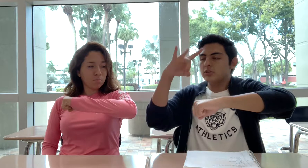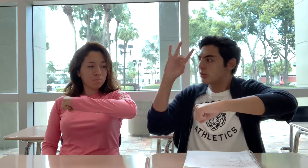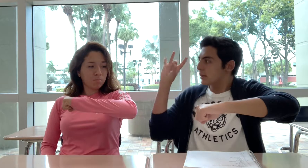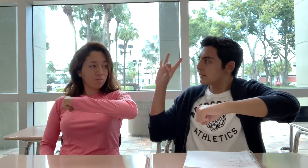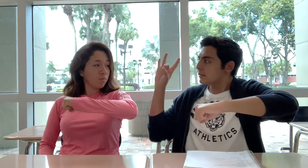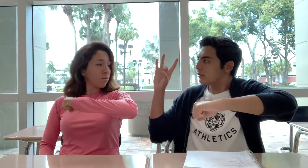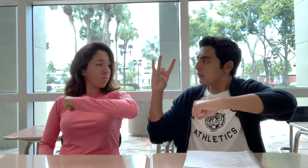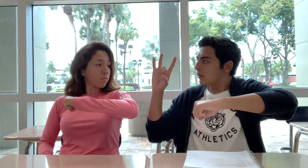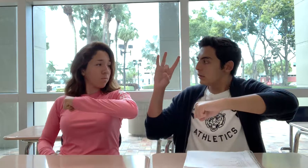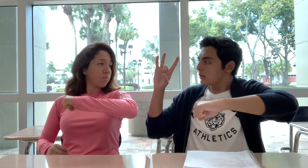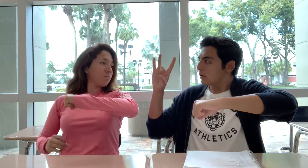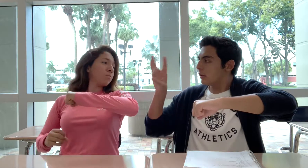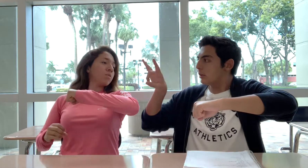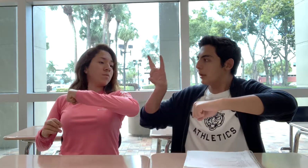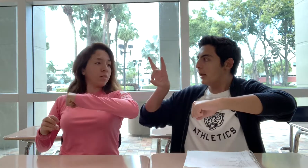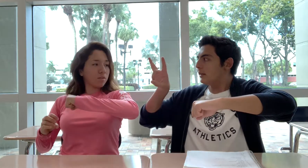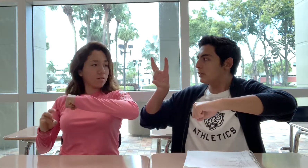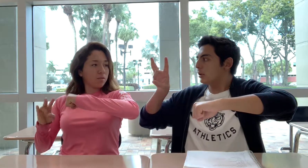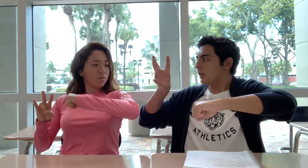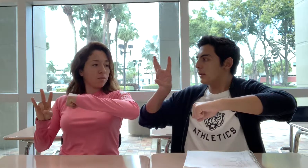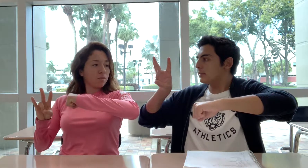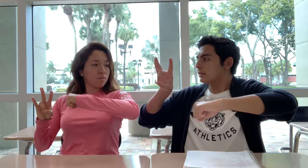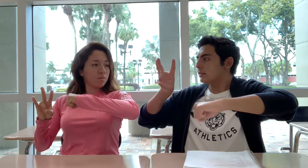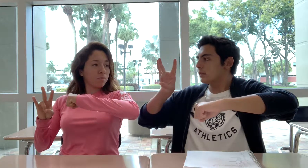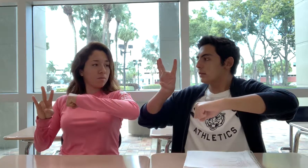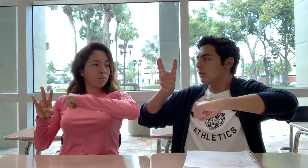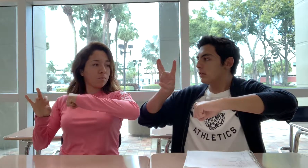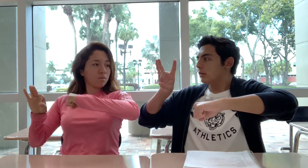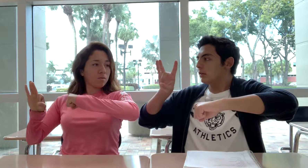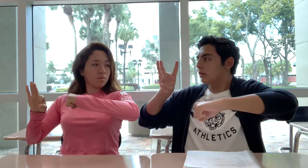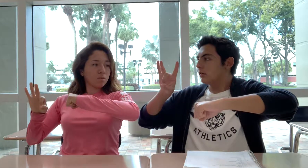then you do this. Which right? The number eight. The number eight.